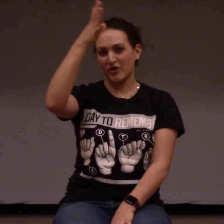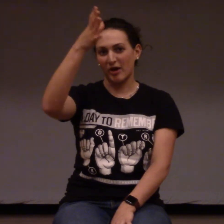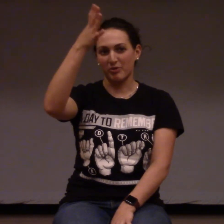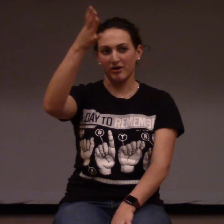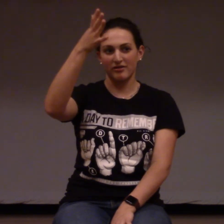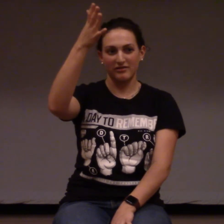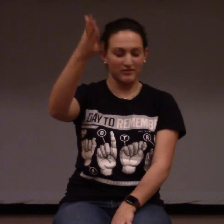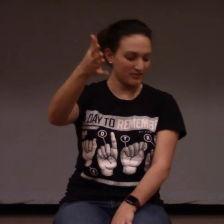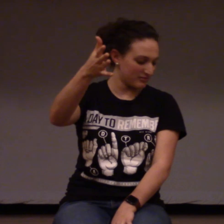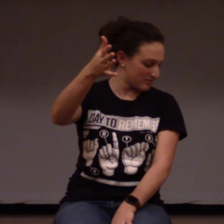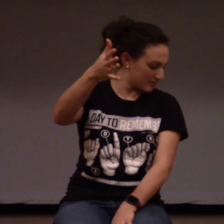Grandpa.